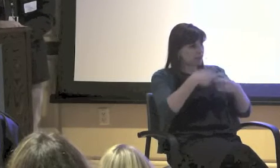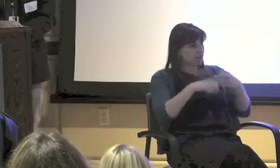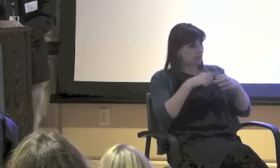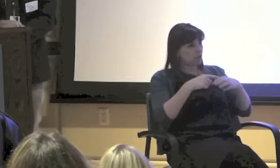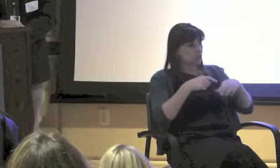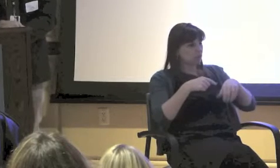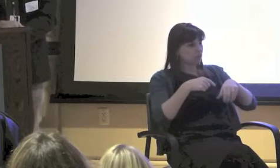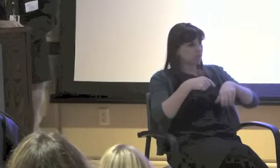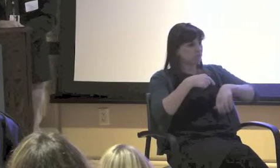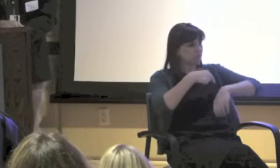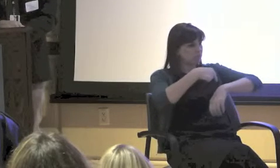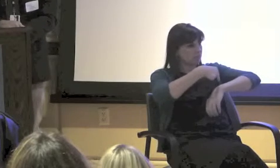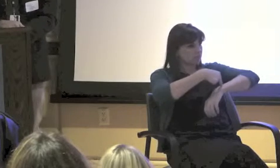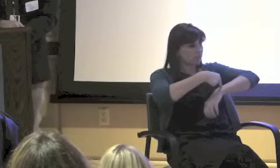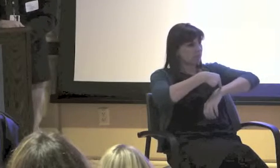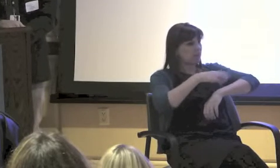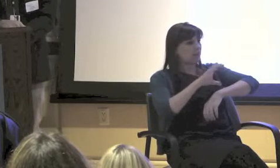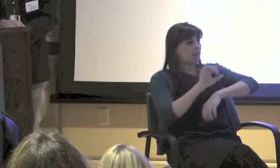put a catheter through.